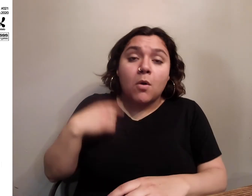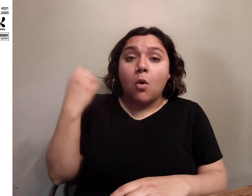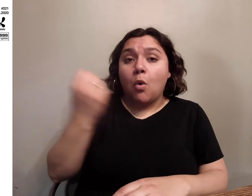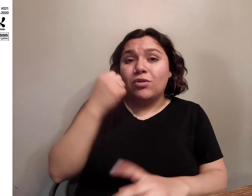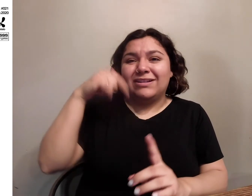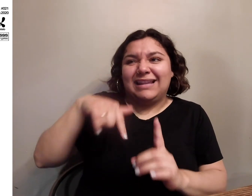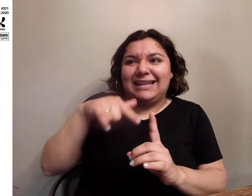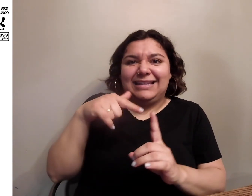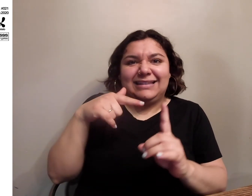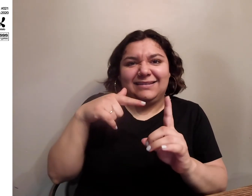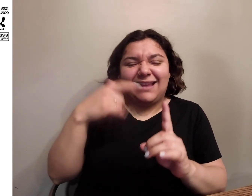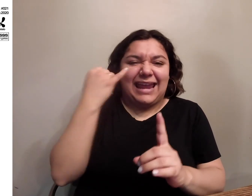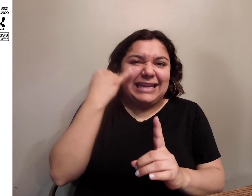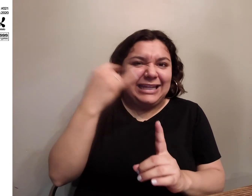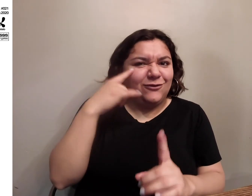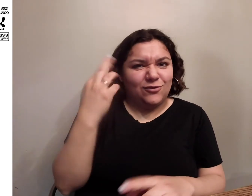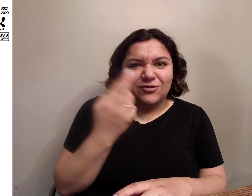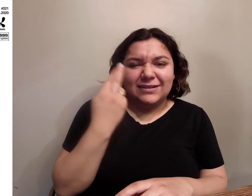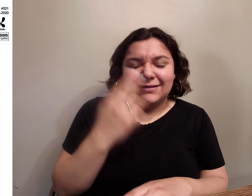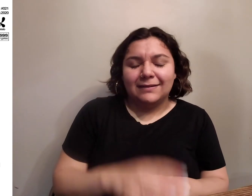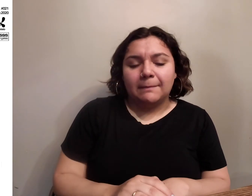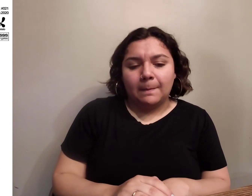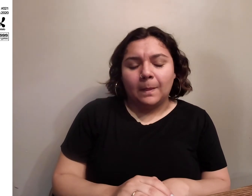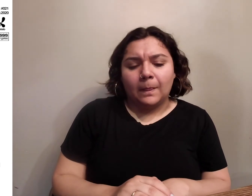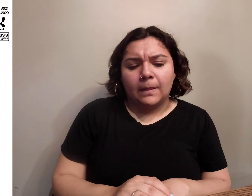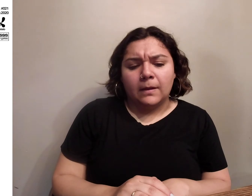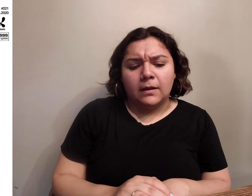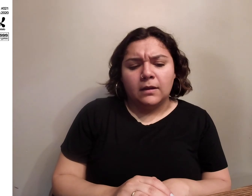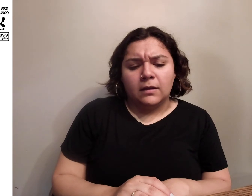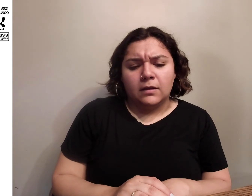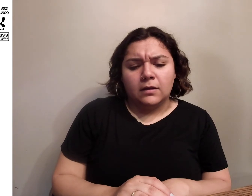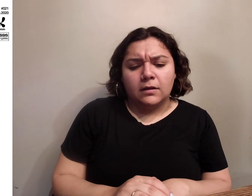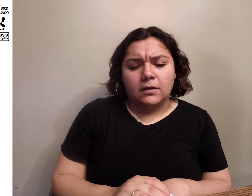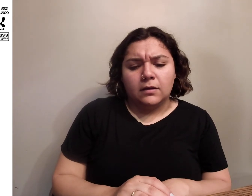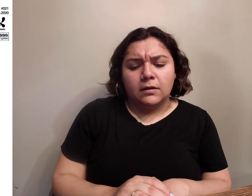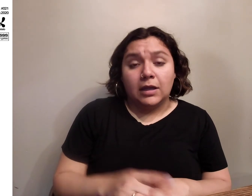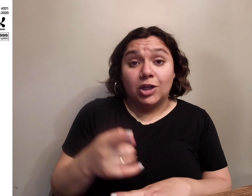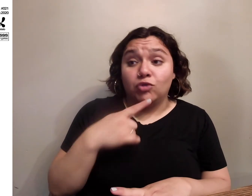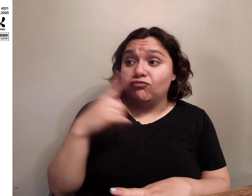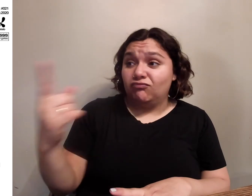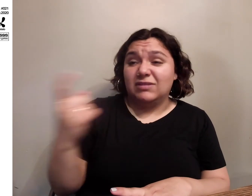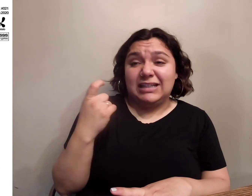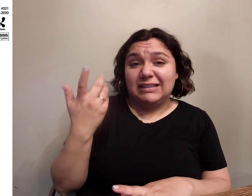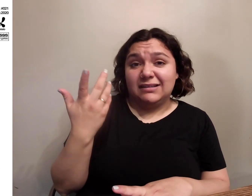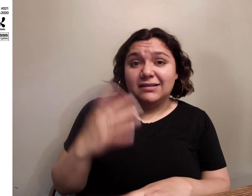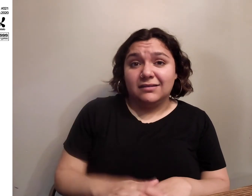things for a reason. So, and you put the question in front of me.